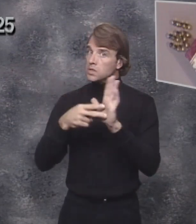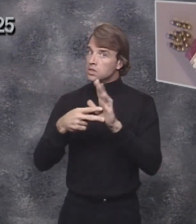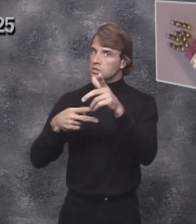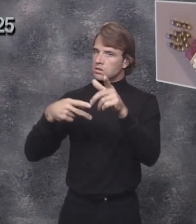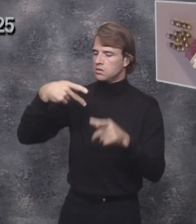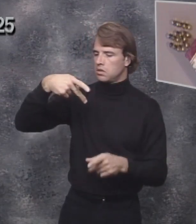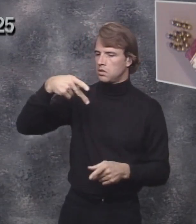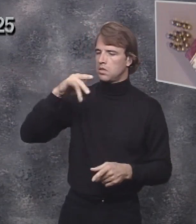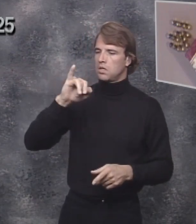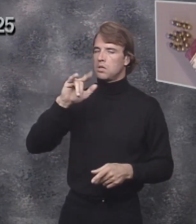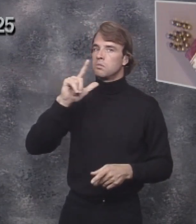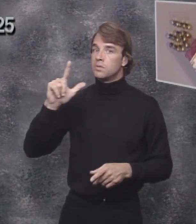pill.